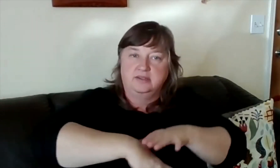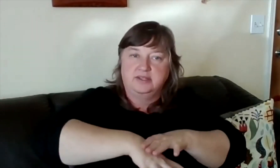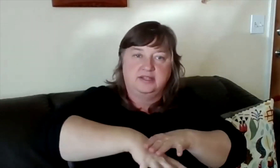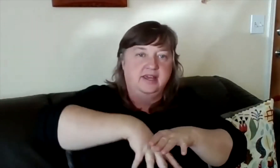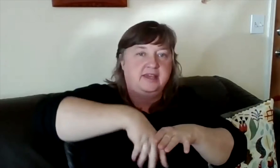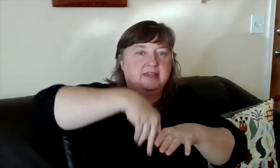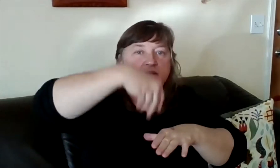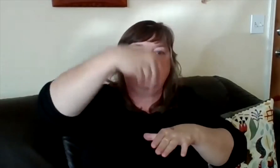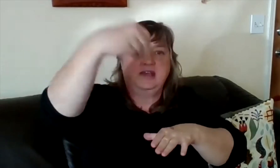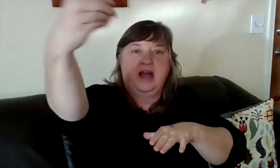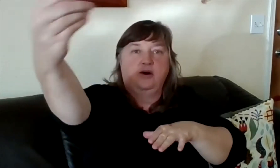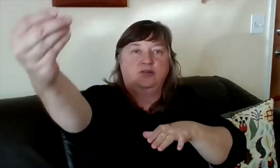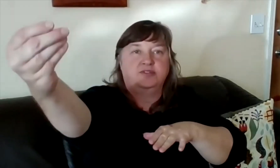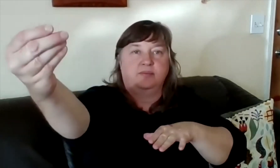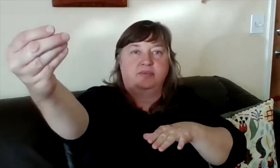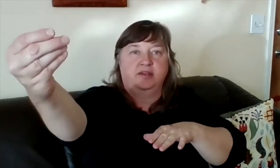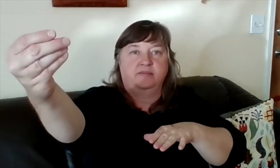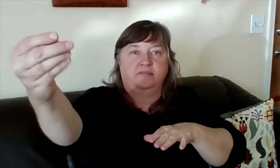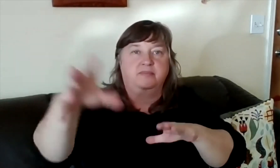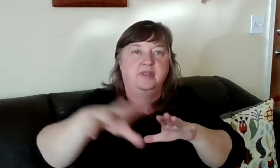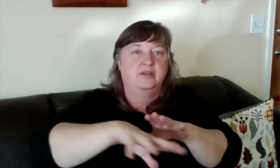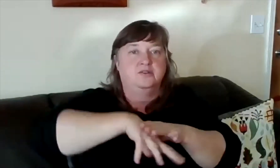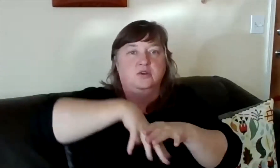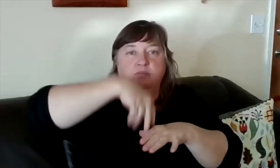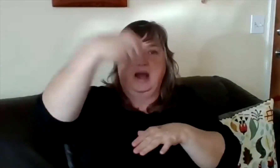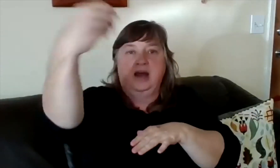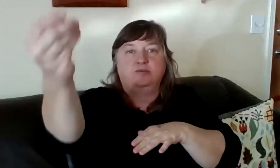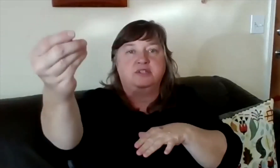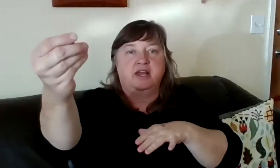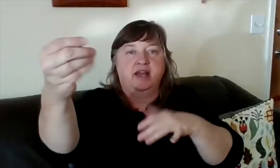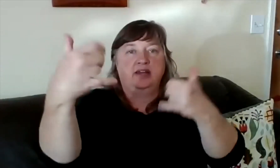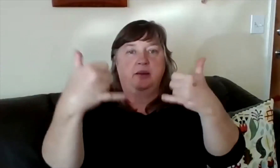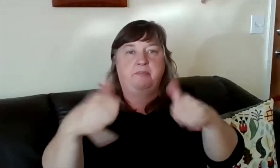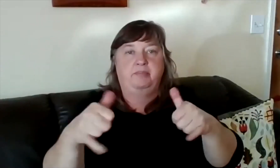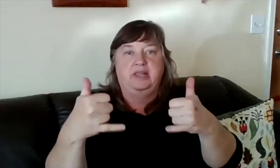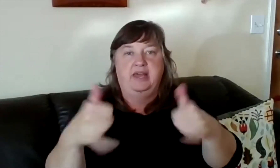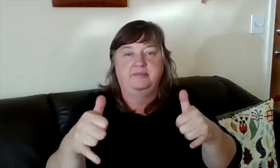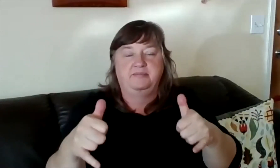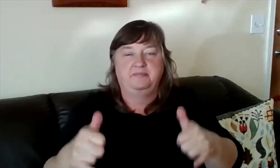It's like taking something out of something. So outside, play.